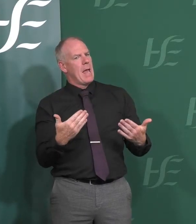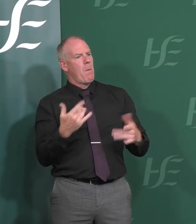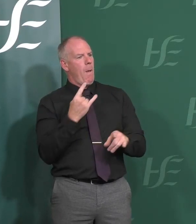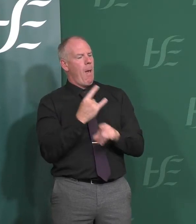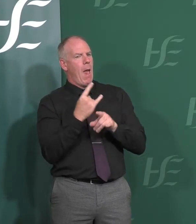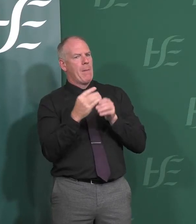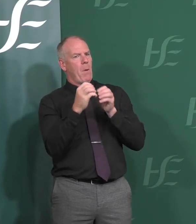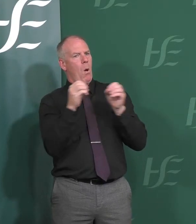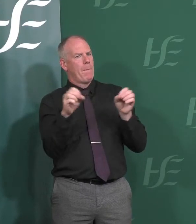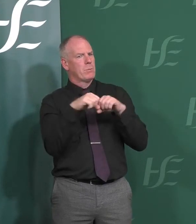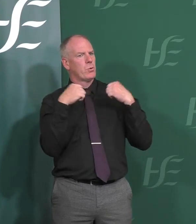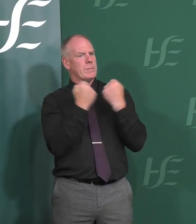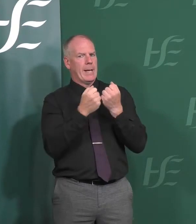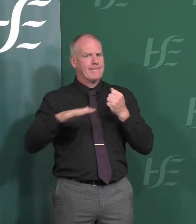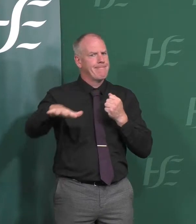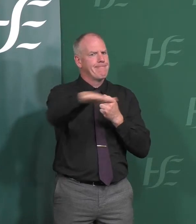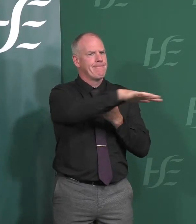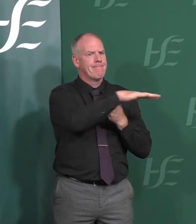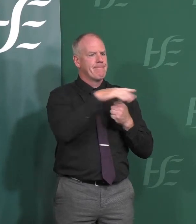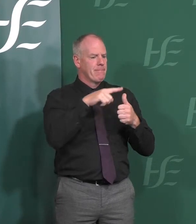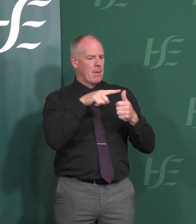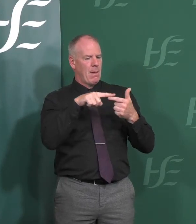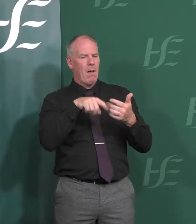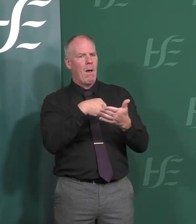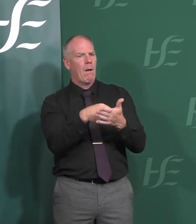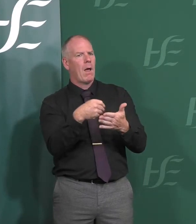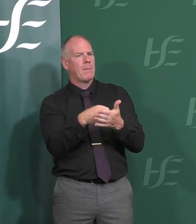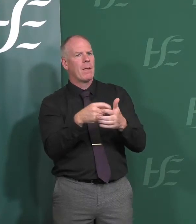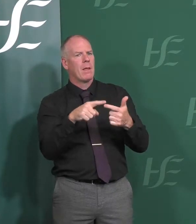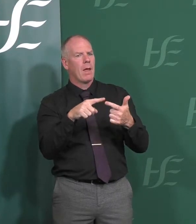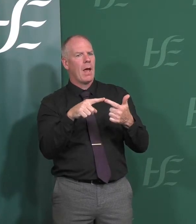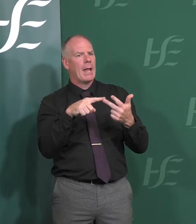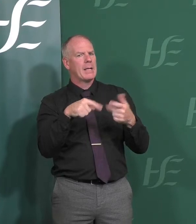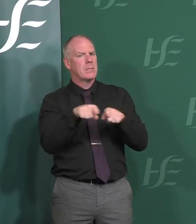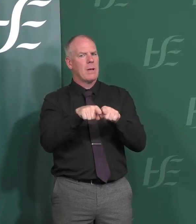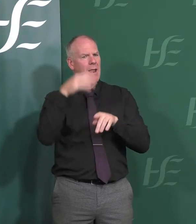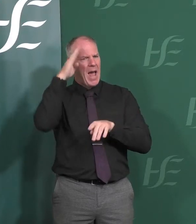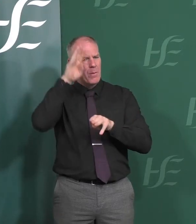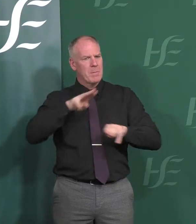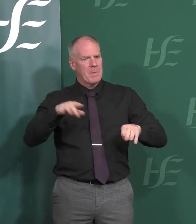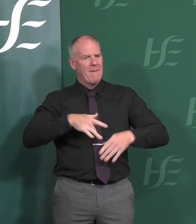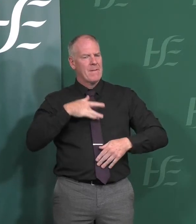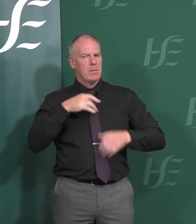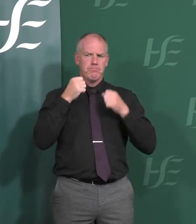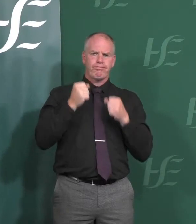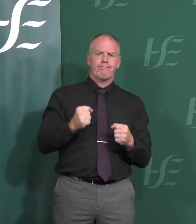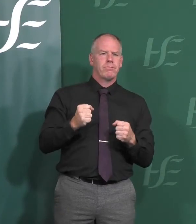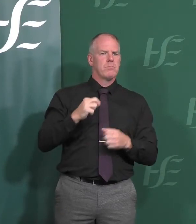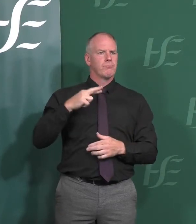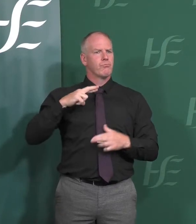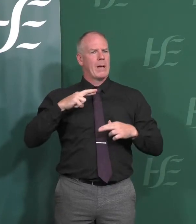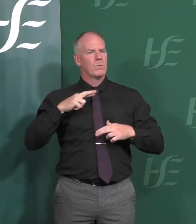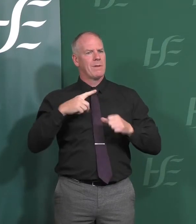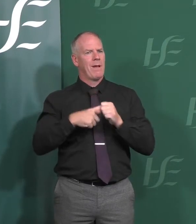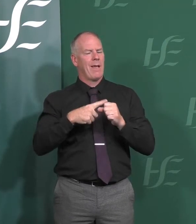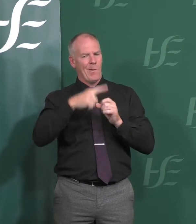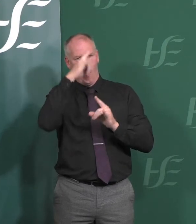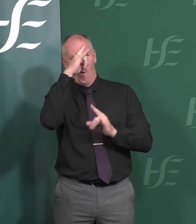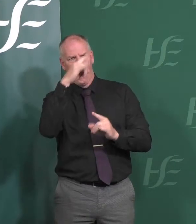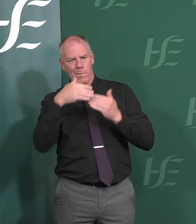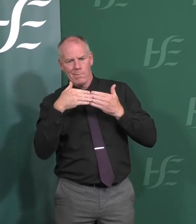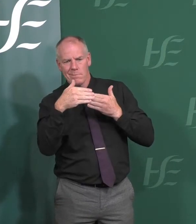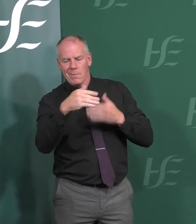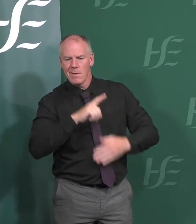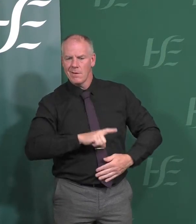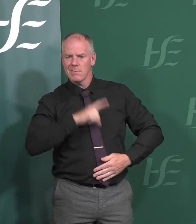facilitate the reopening of society, the economy, and equally important, it's given the Irish people back a strong level of pride, hope, and indeed